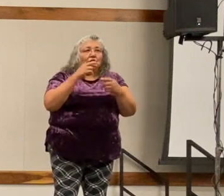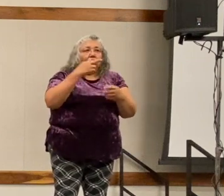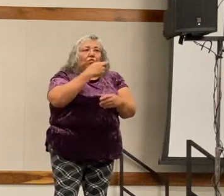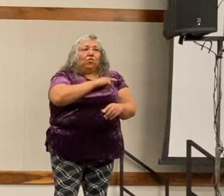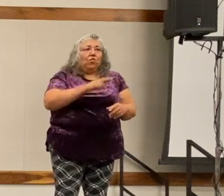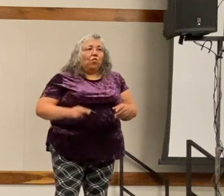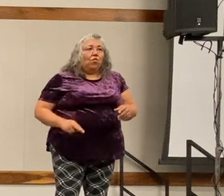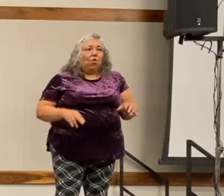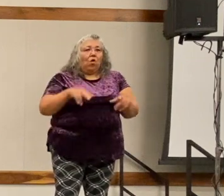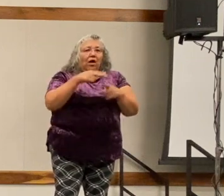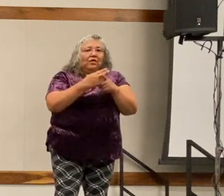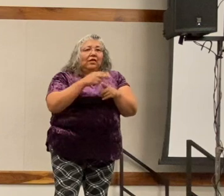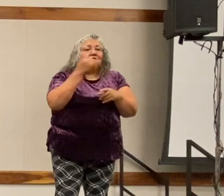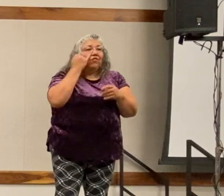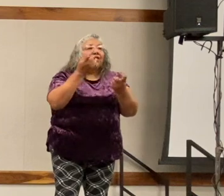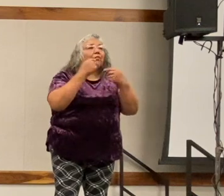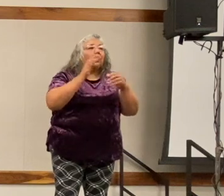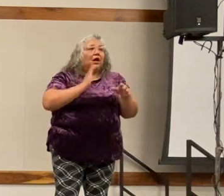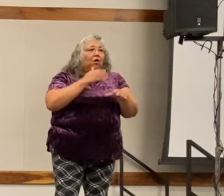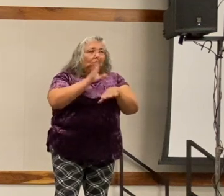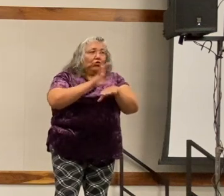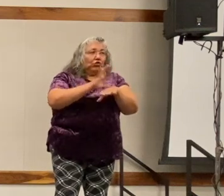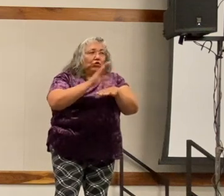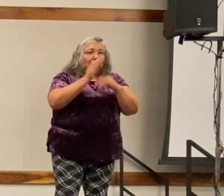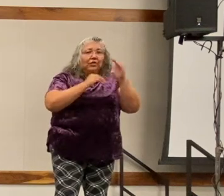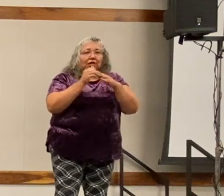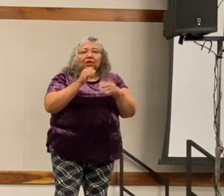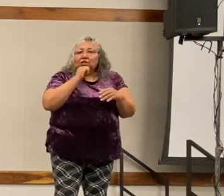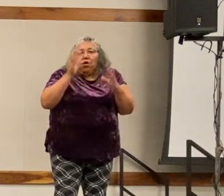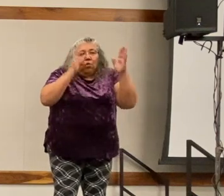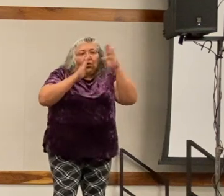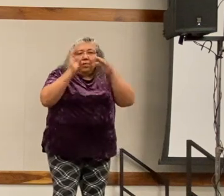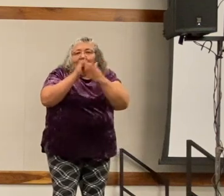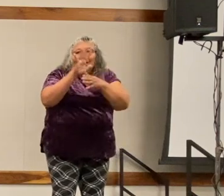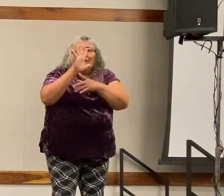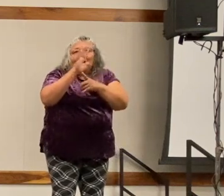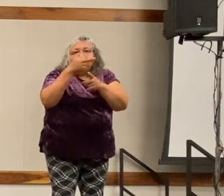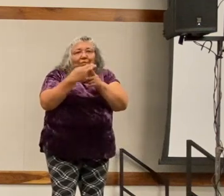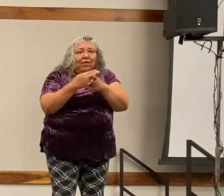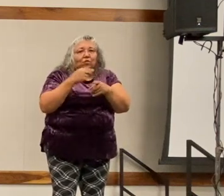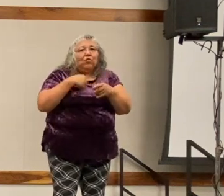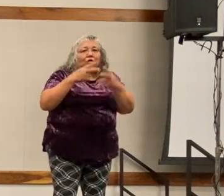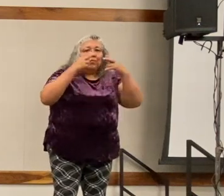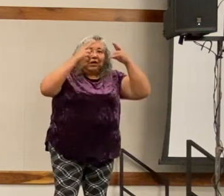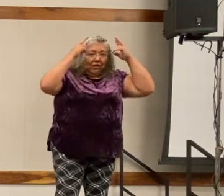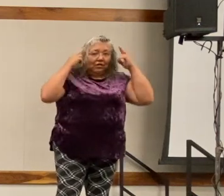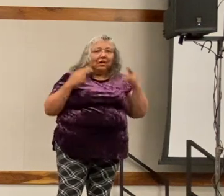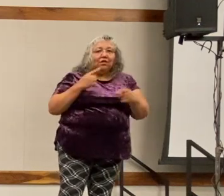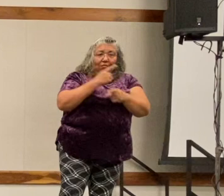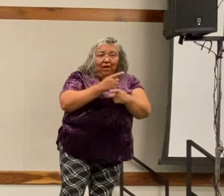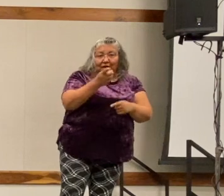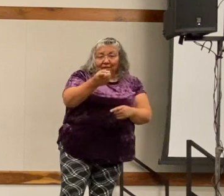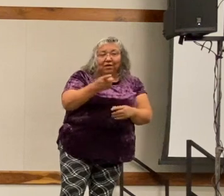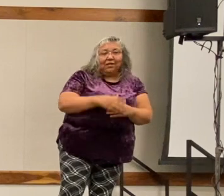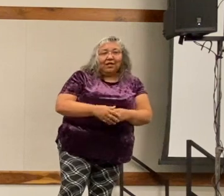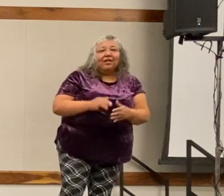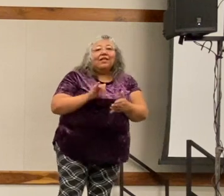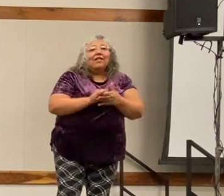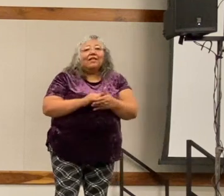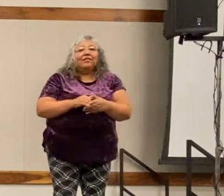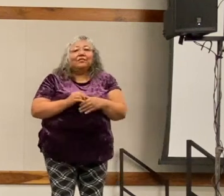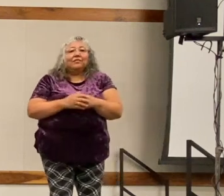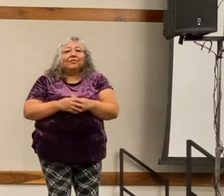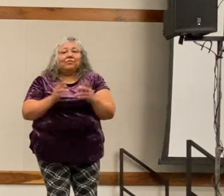standard. Listen, if he came to our church building and he messed up, he wouldn't have to worry about that 5 pounds. We'd be cutting his hair, right? That's where you find haircuts,